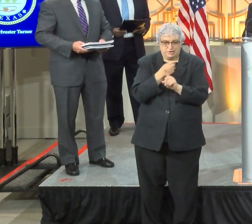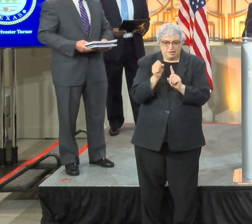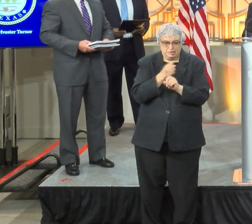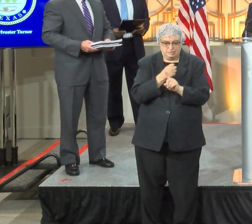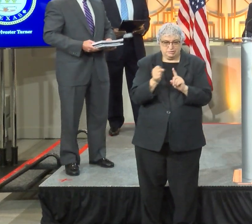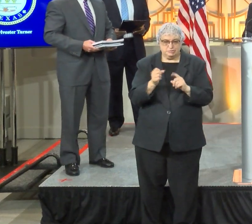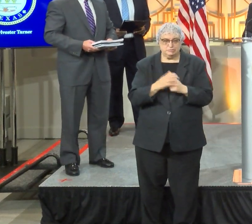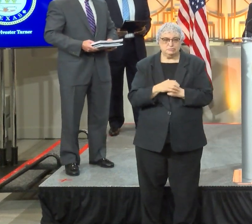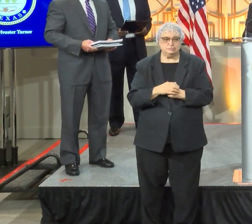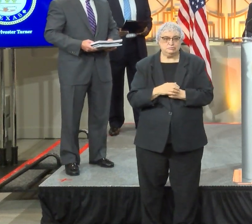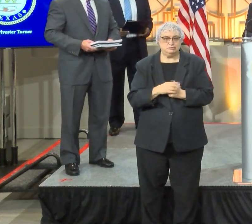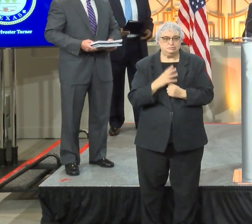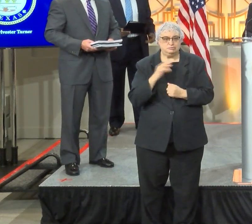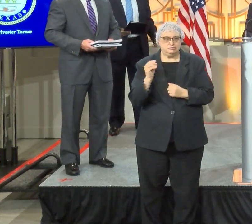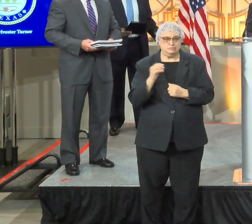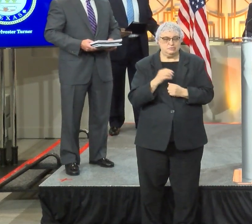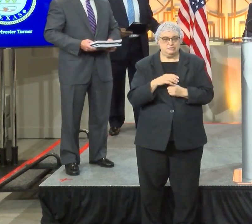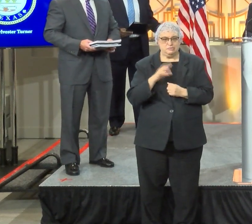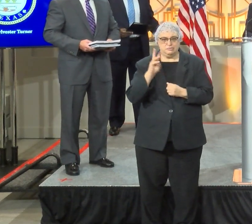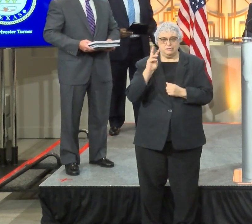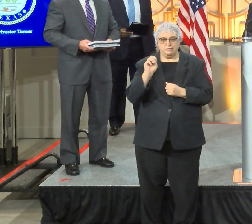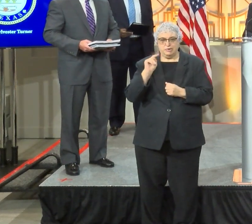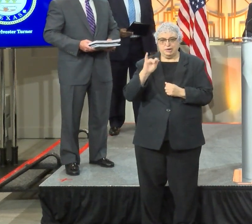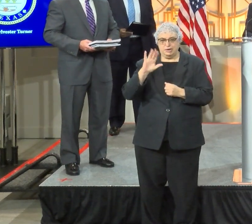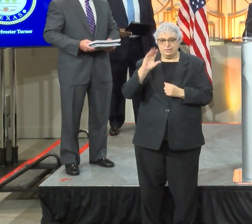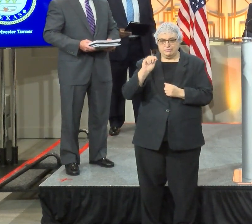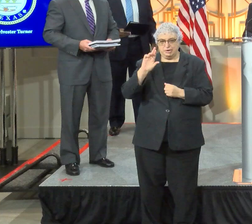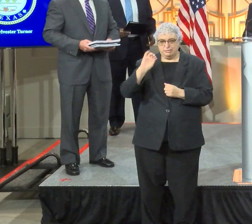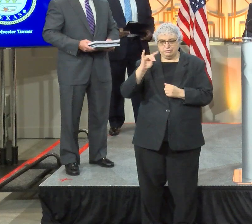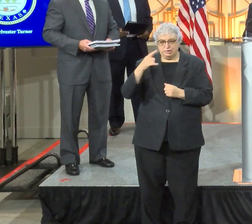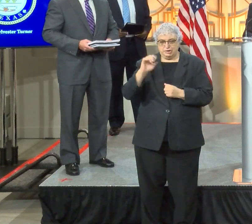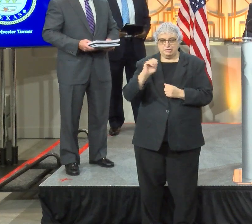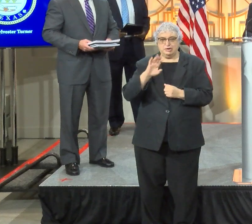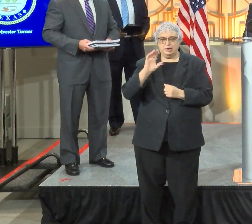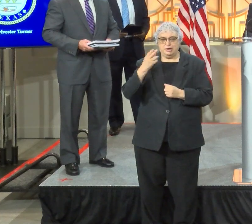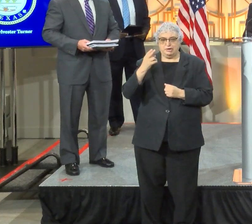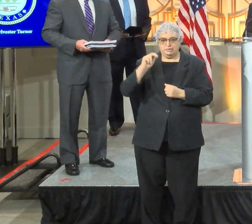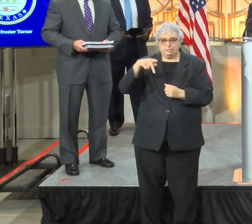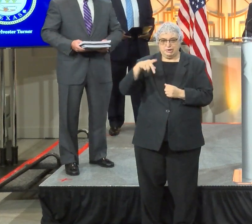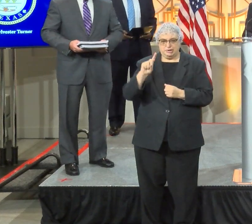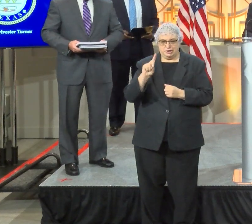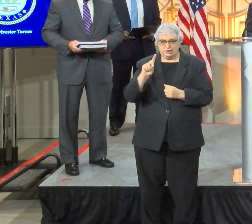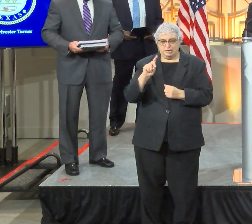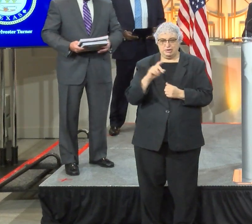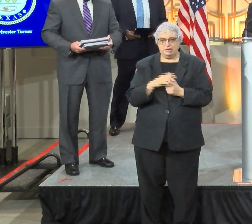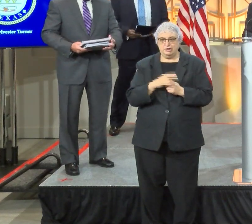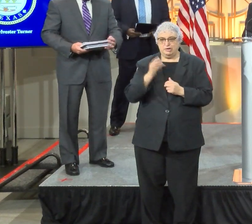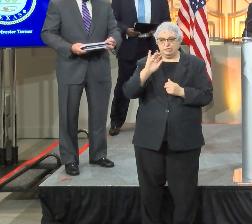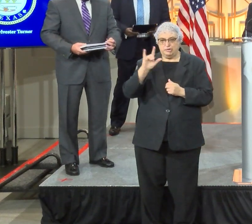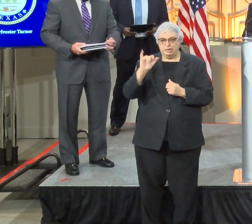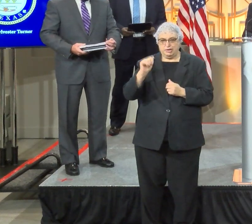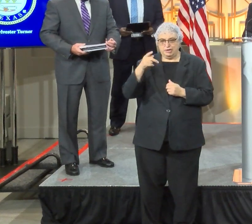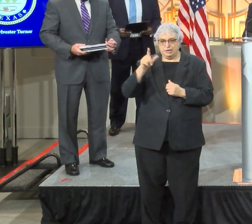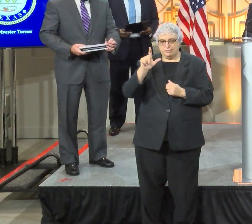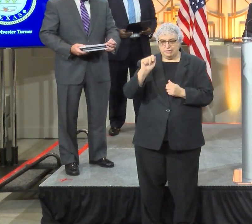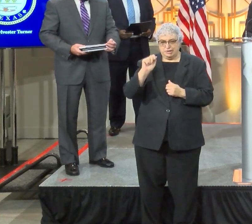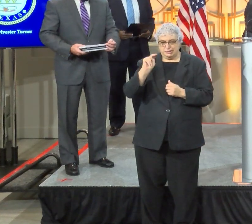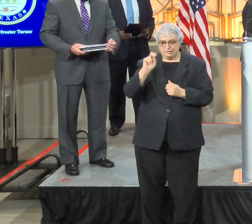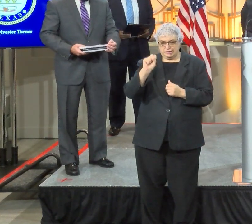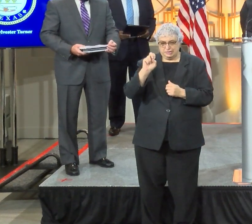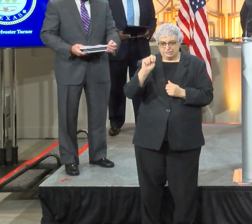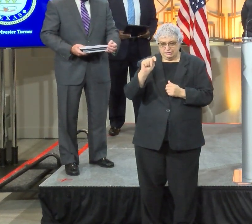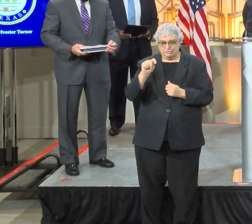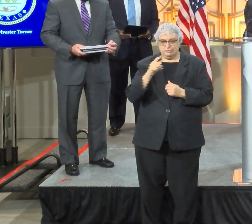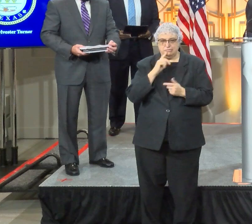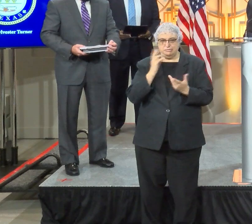Department, Assistant Chief Wendy Bambridge, and then HPD Lieutenant Julia Pleasant, and others who are gathering